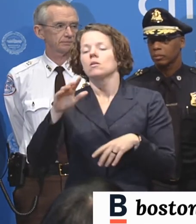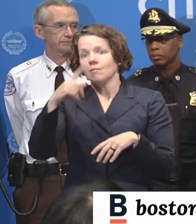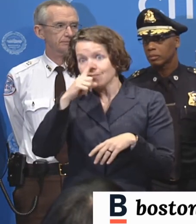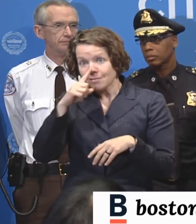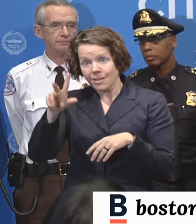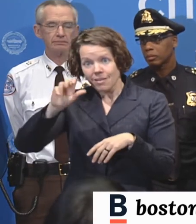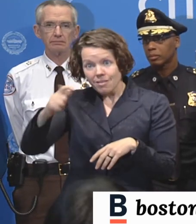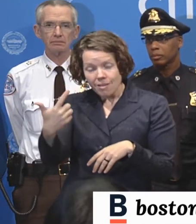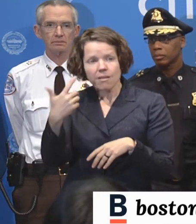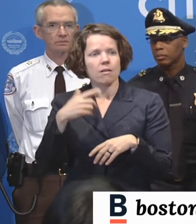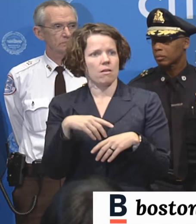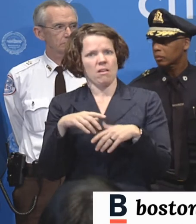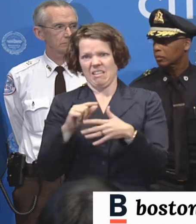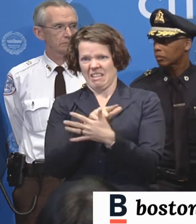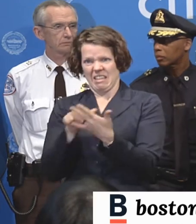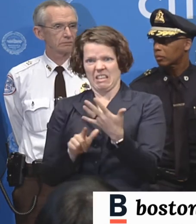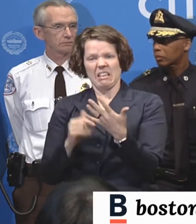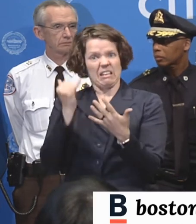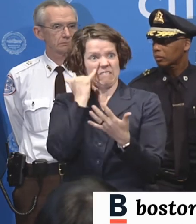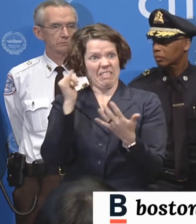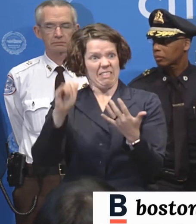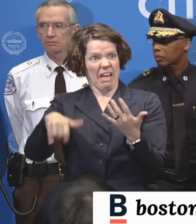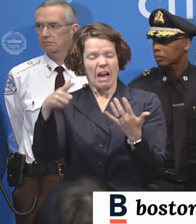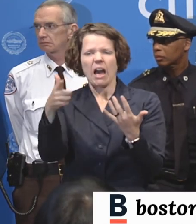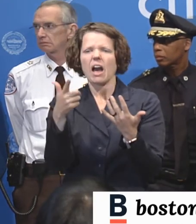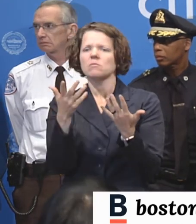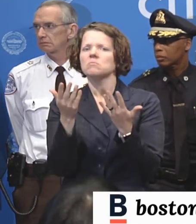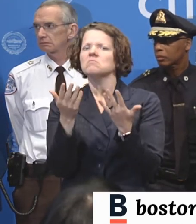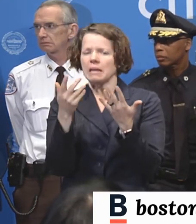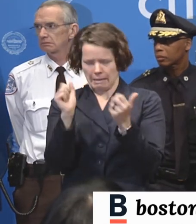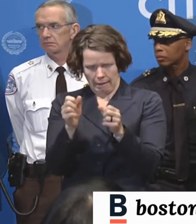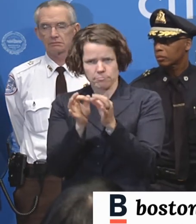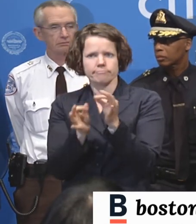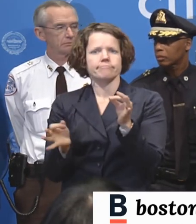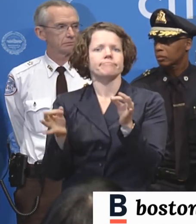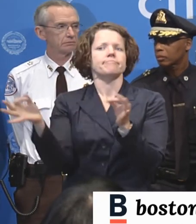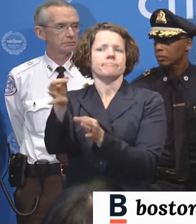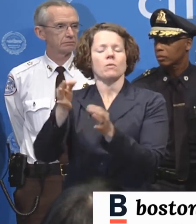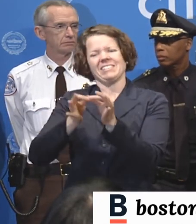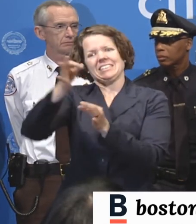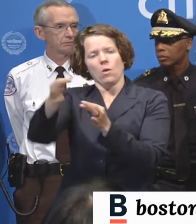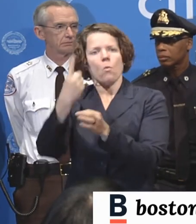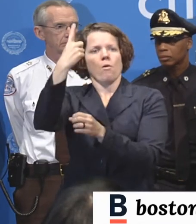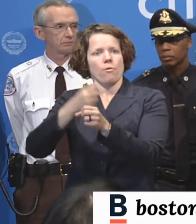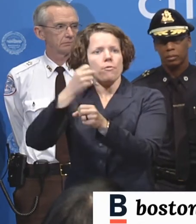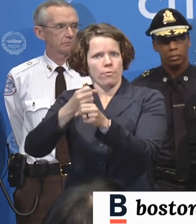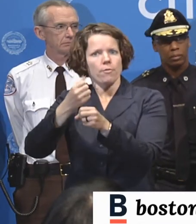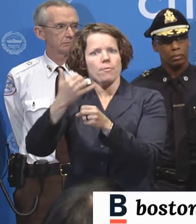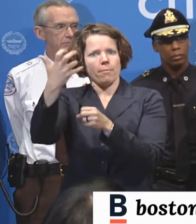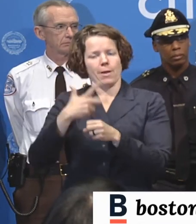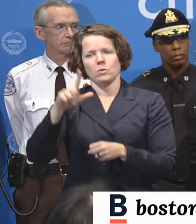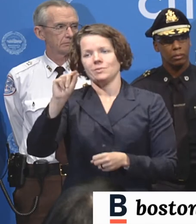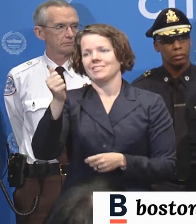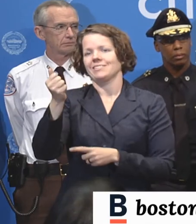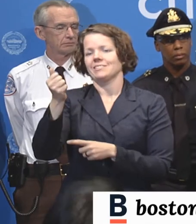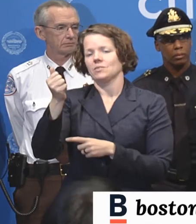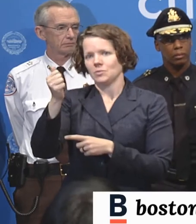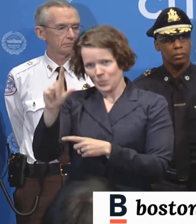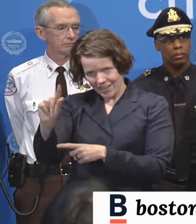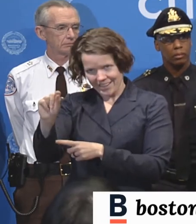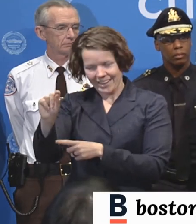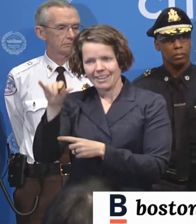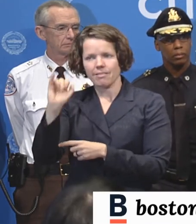any athlete chooses not to compete, the BAA will guarantee them a spot next year. Tom Grilk is going to talk more about